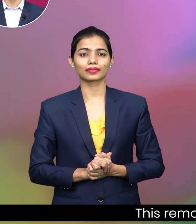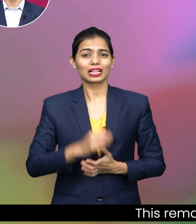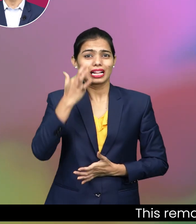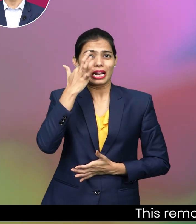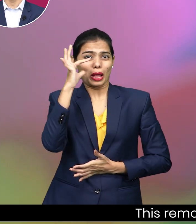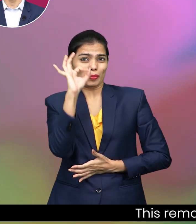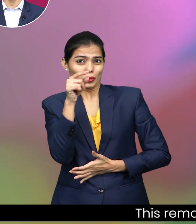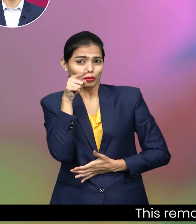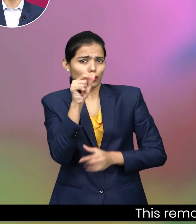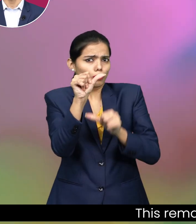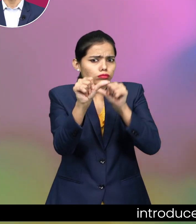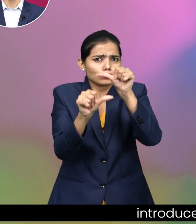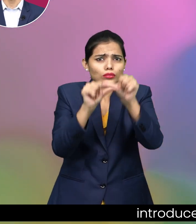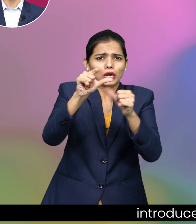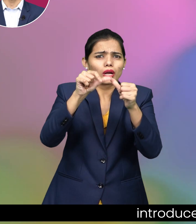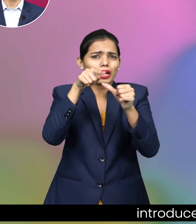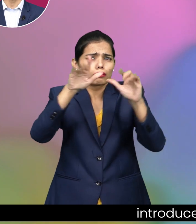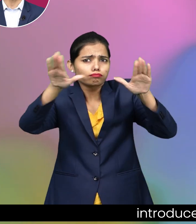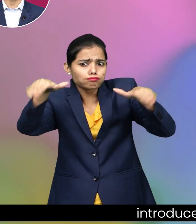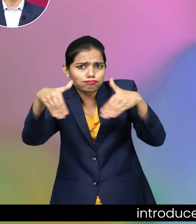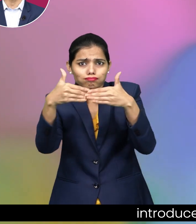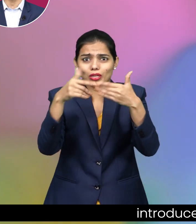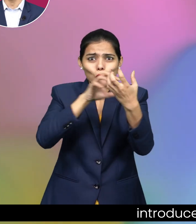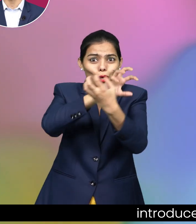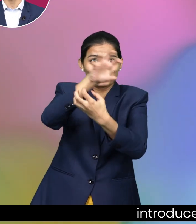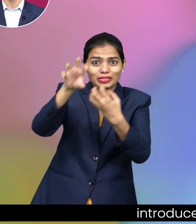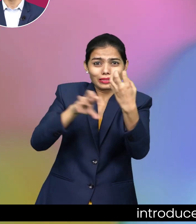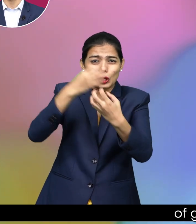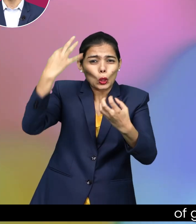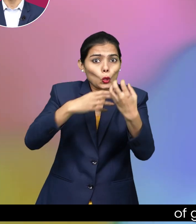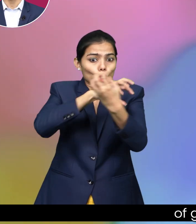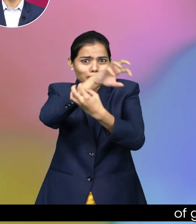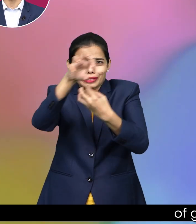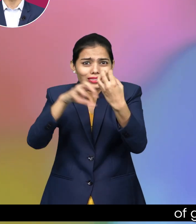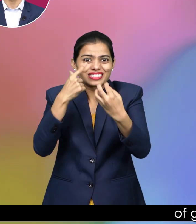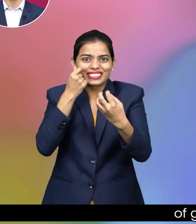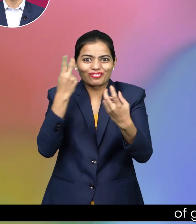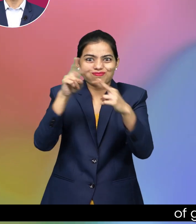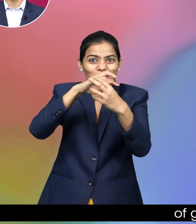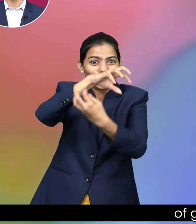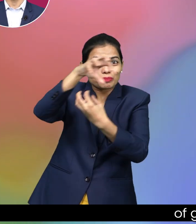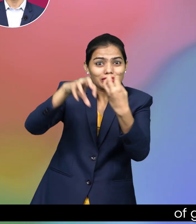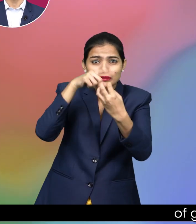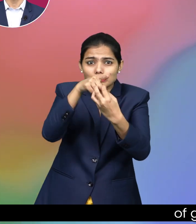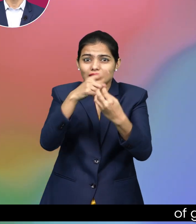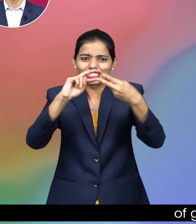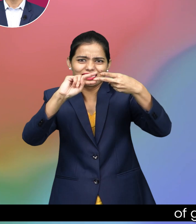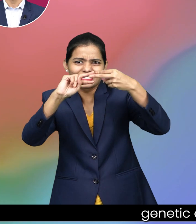This remarkable phenomenon introduces new combinations of genes,